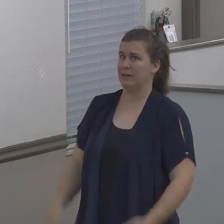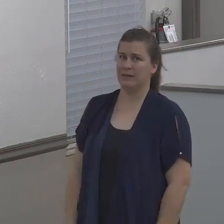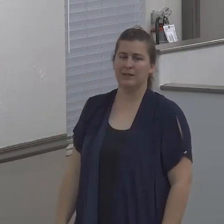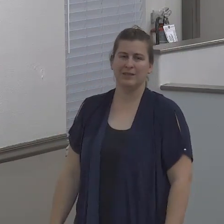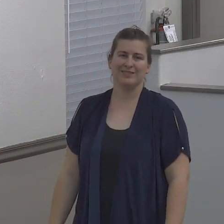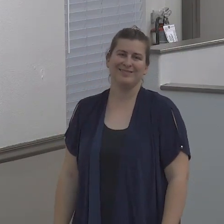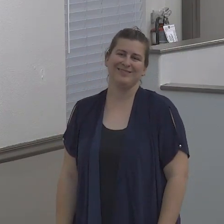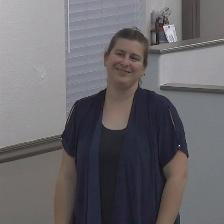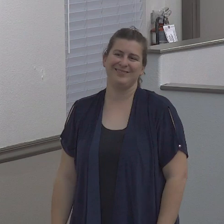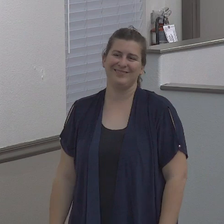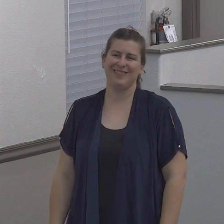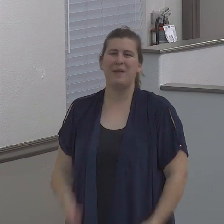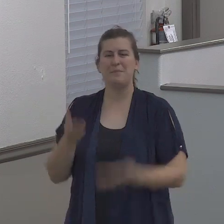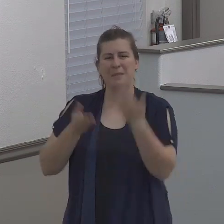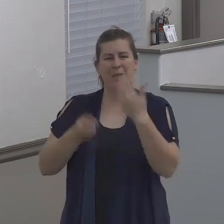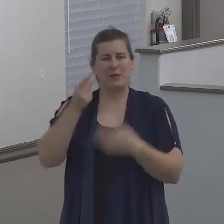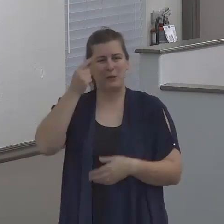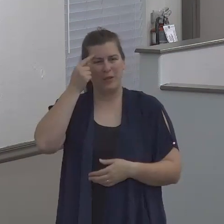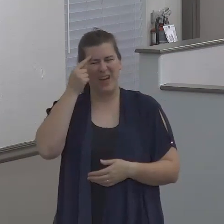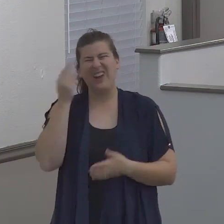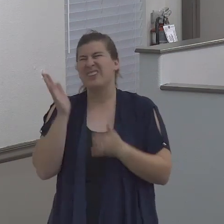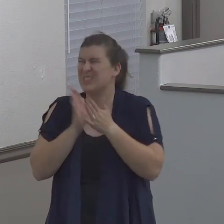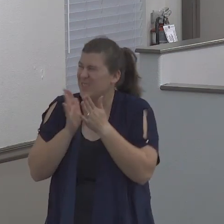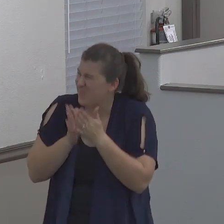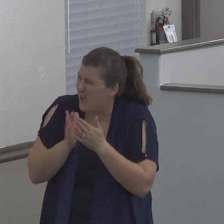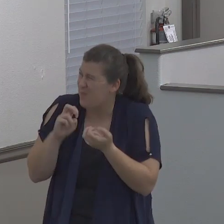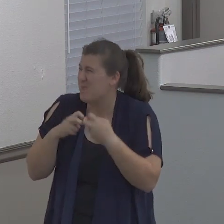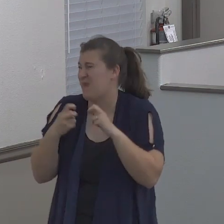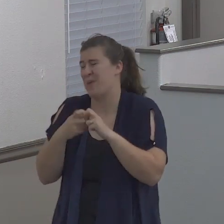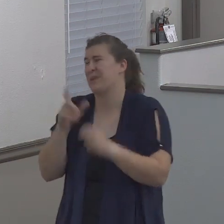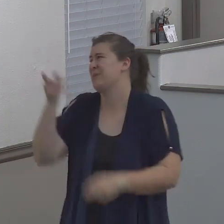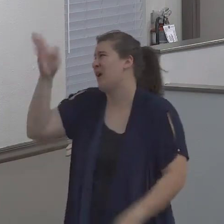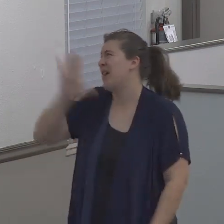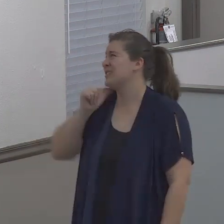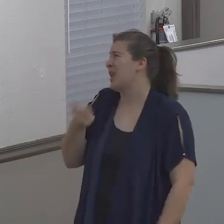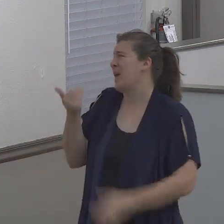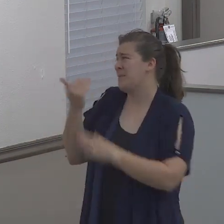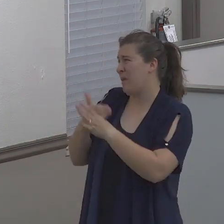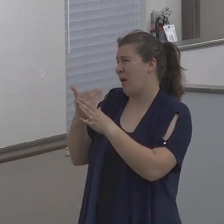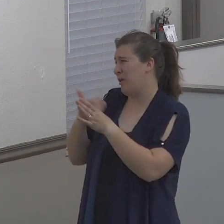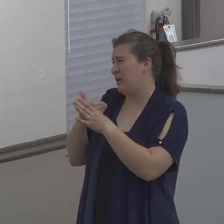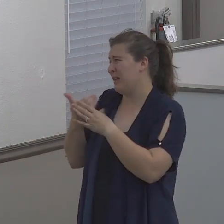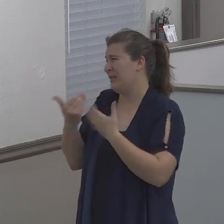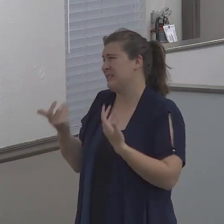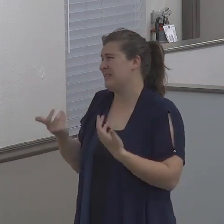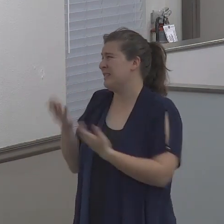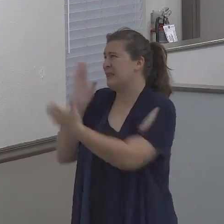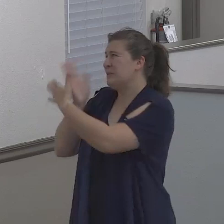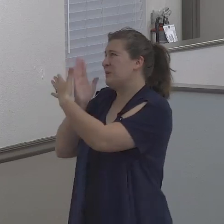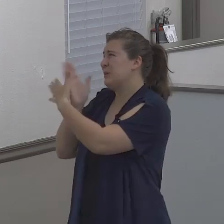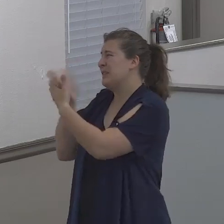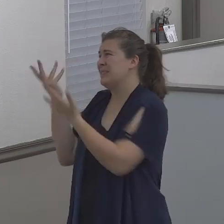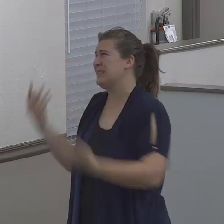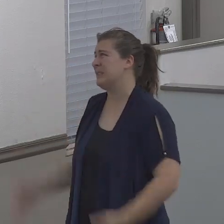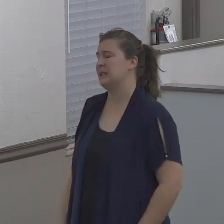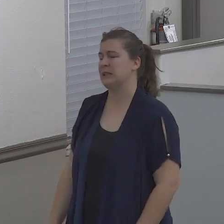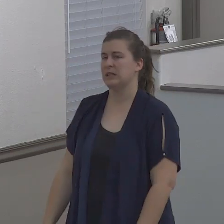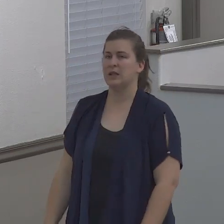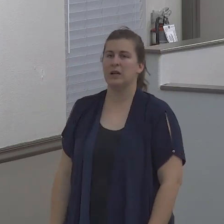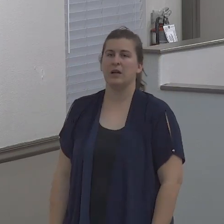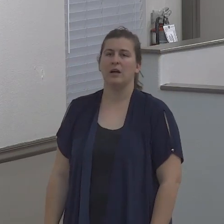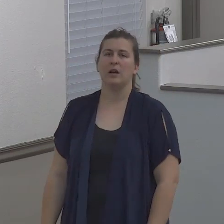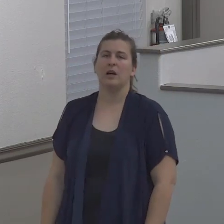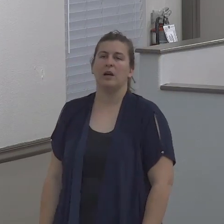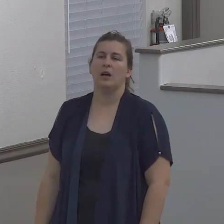Or whatever it might be. And you thought to yourself, this is so teeny tiny, God doesn't need to be bothered with this. Well, God's not bothered by